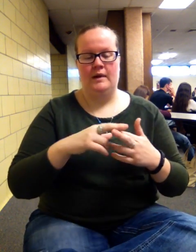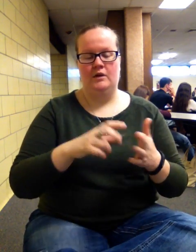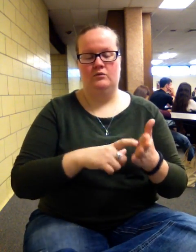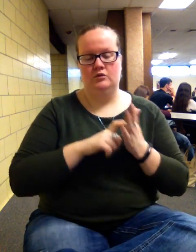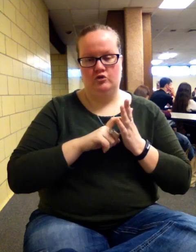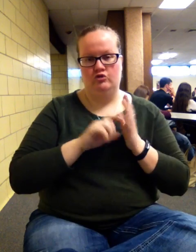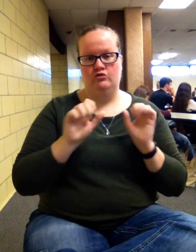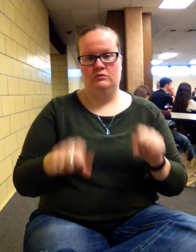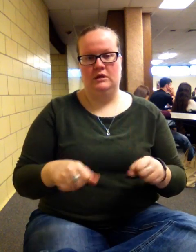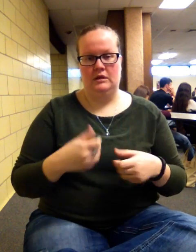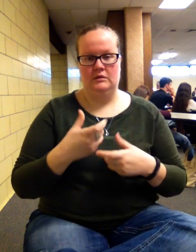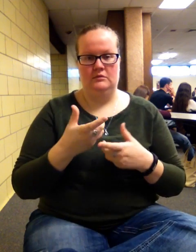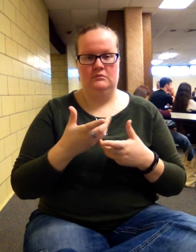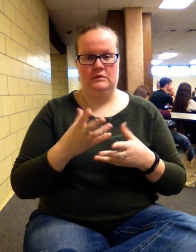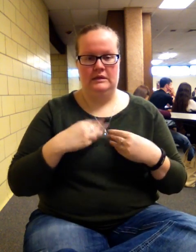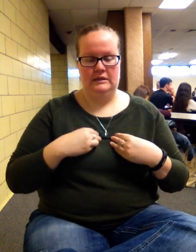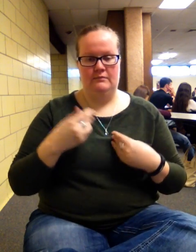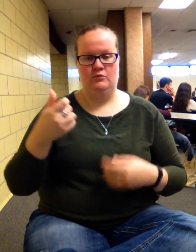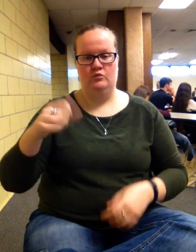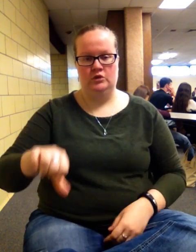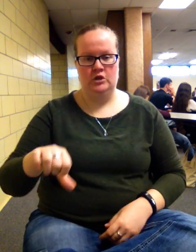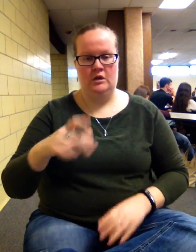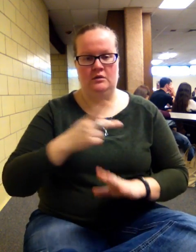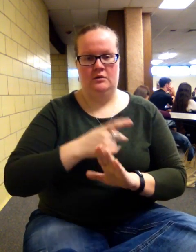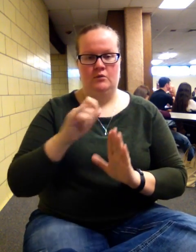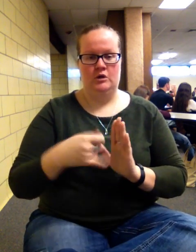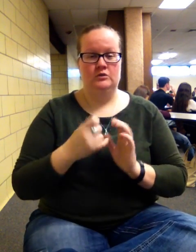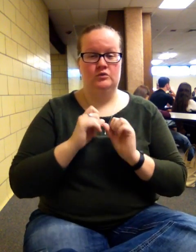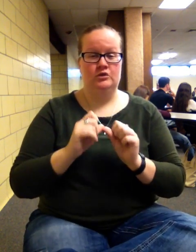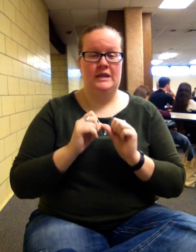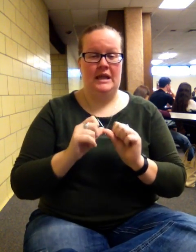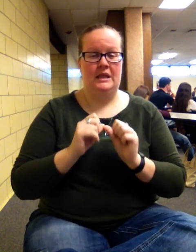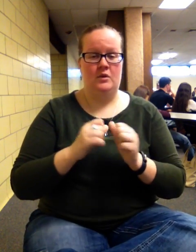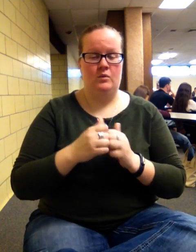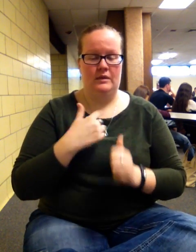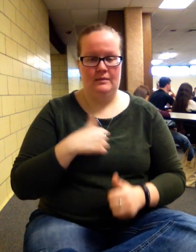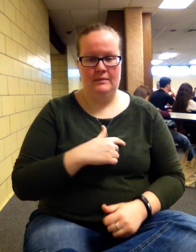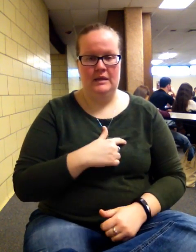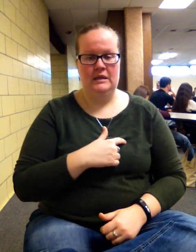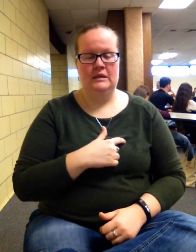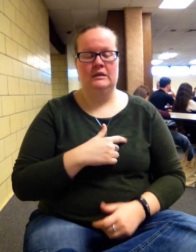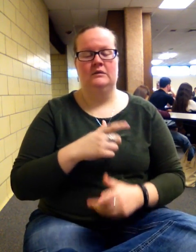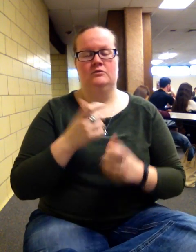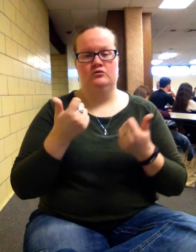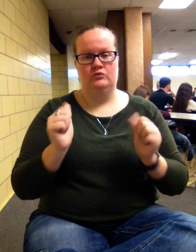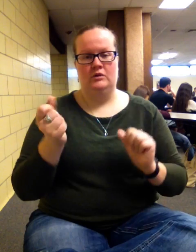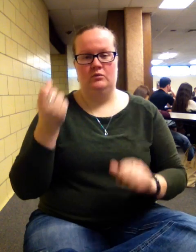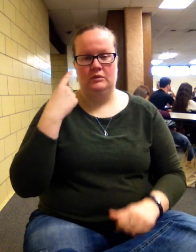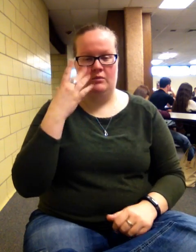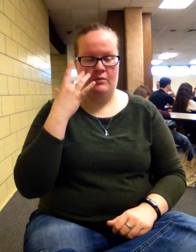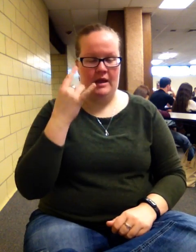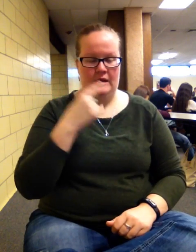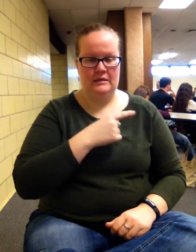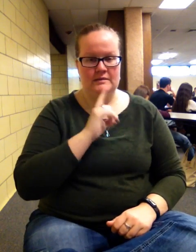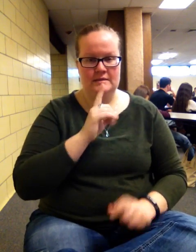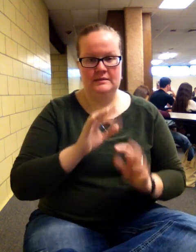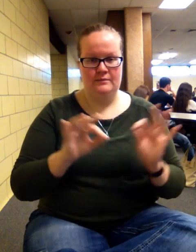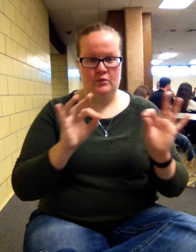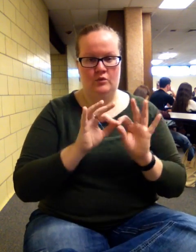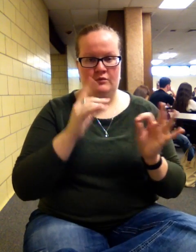us accept or reject a project. So just hang in there with me. Just kind of understand why this is important for right now. Kind